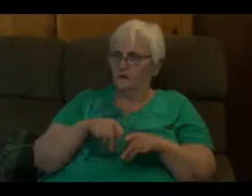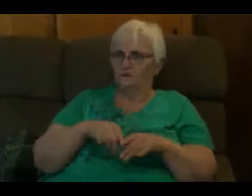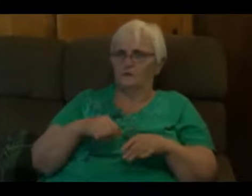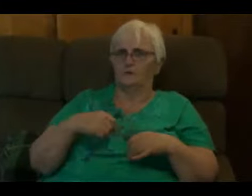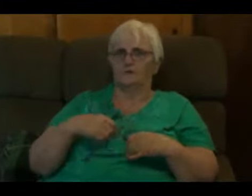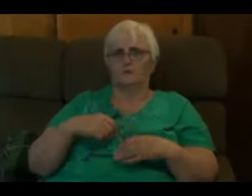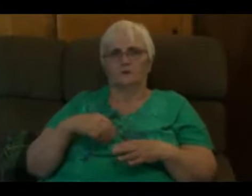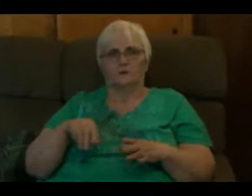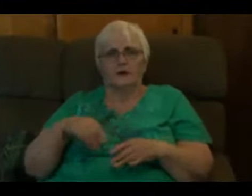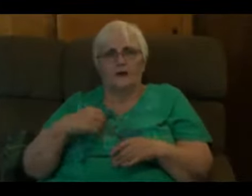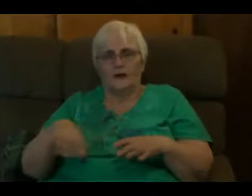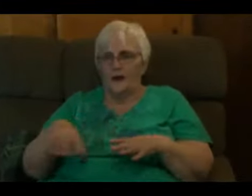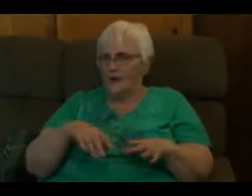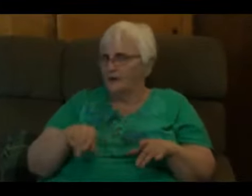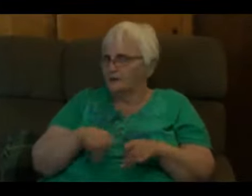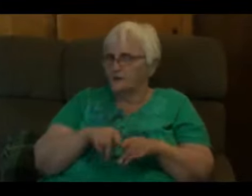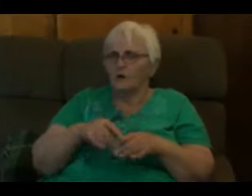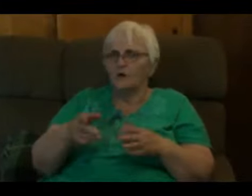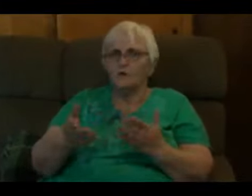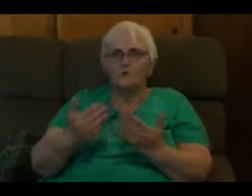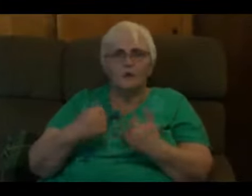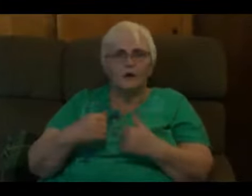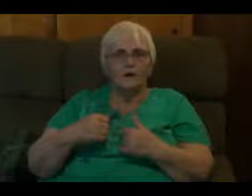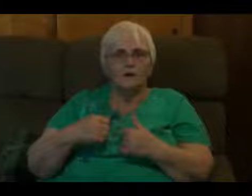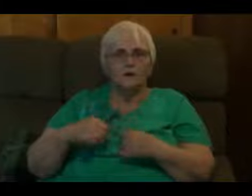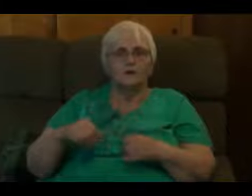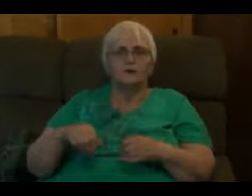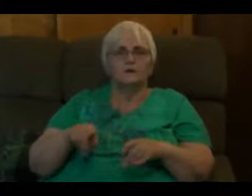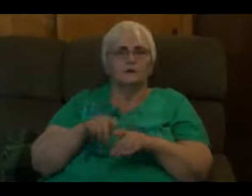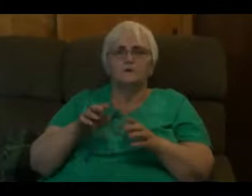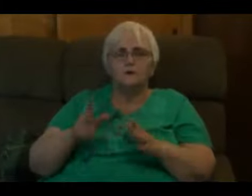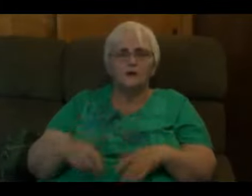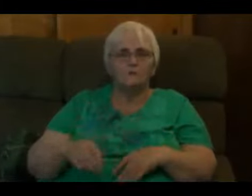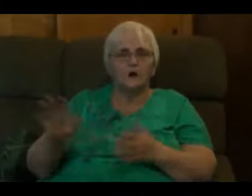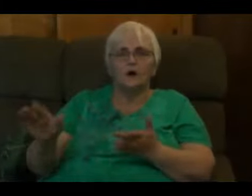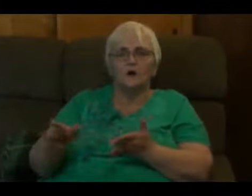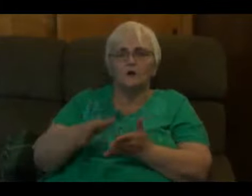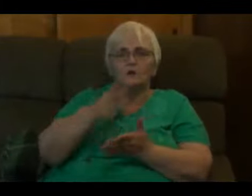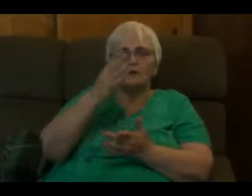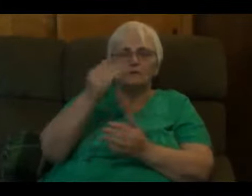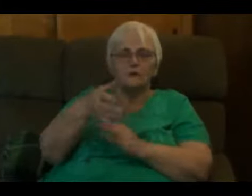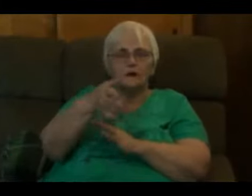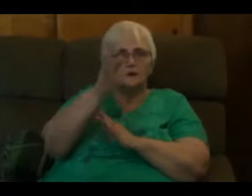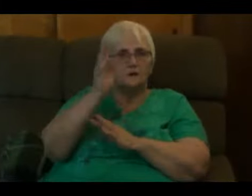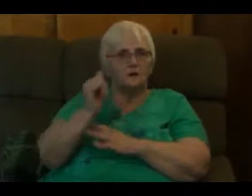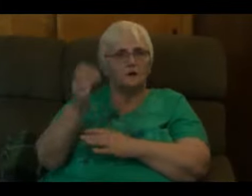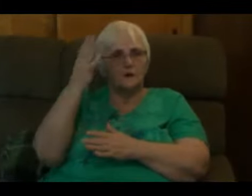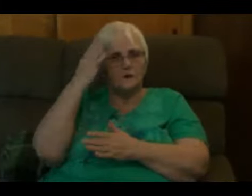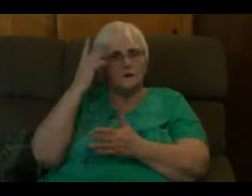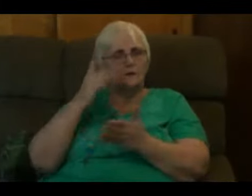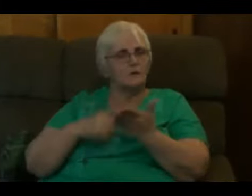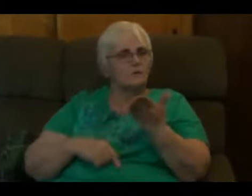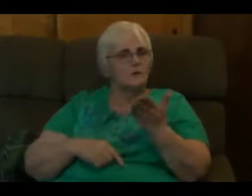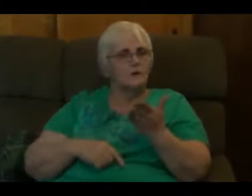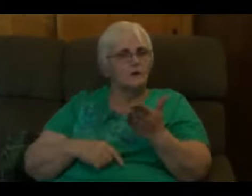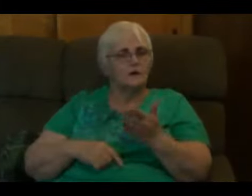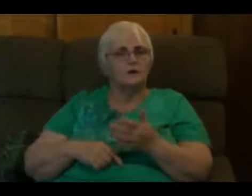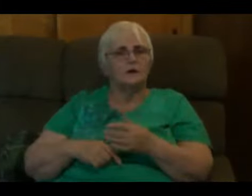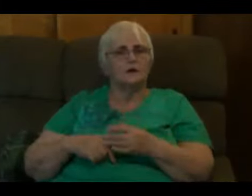Him, and act like Him all you want. But you know what glorifies Him, and you know what shows people